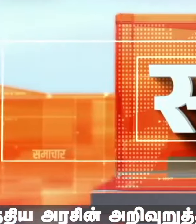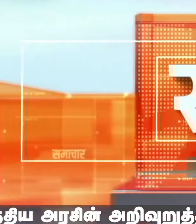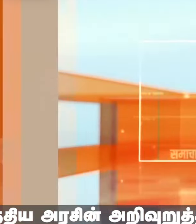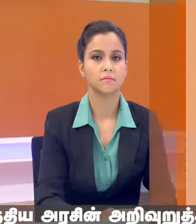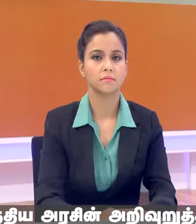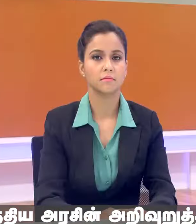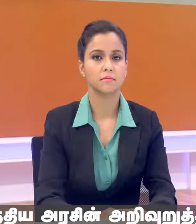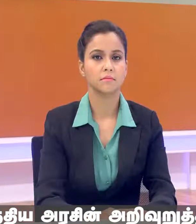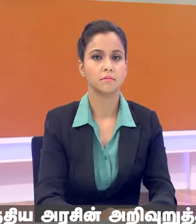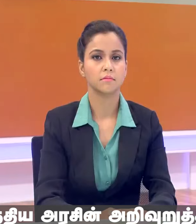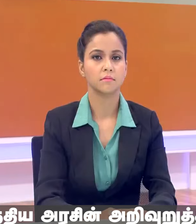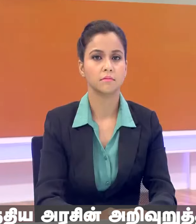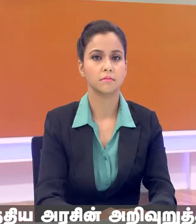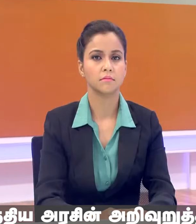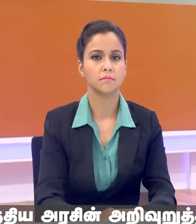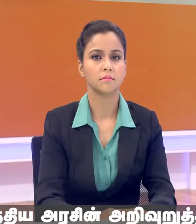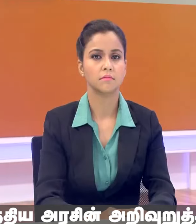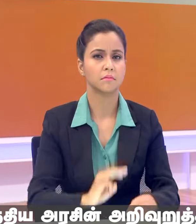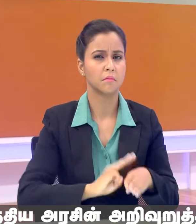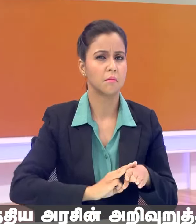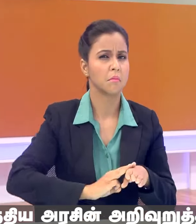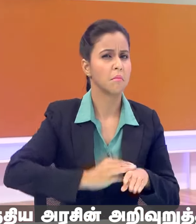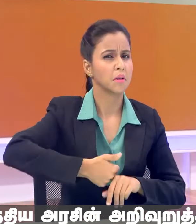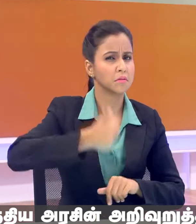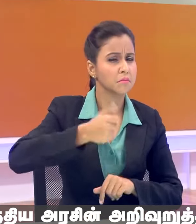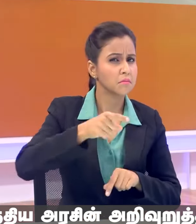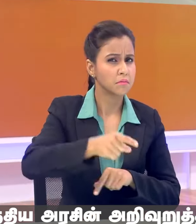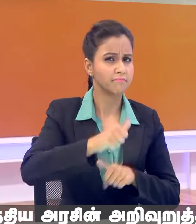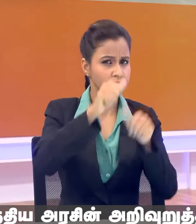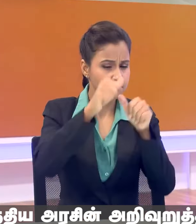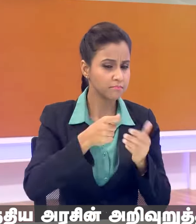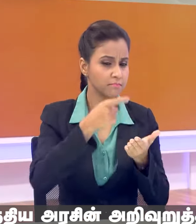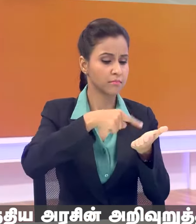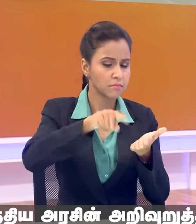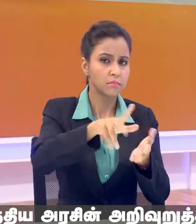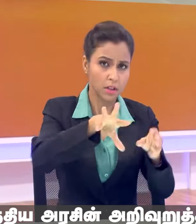Shri Matarwal rajasabha, mainly Petite the of the Shri Matarwal,